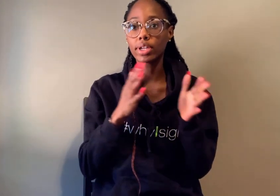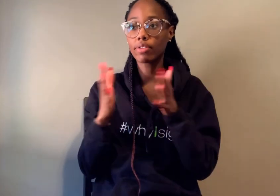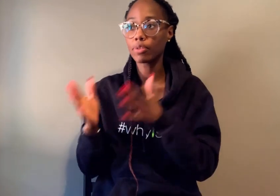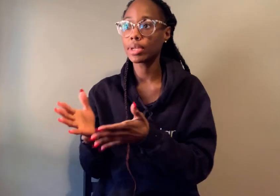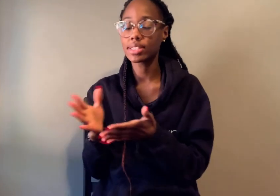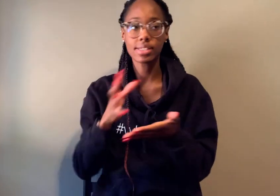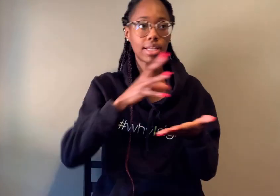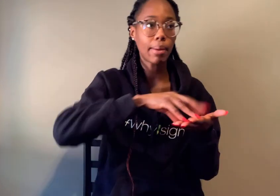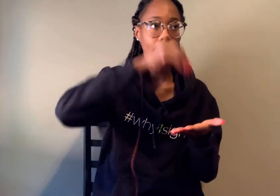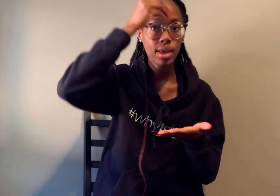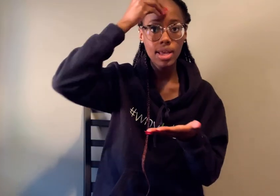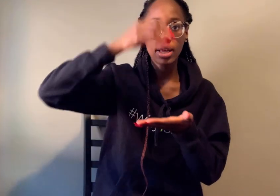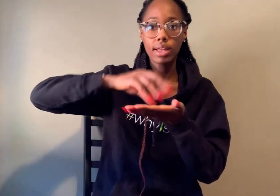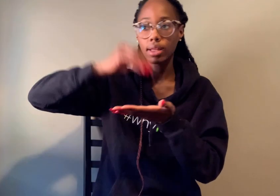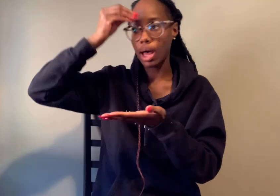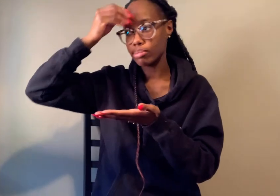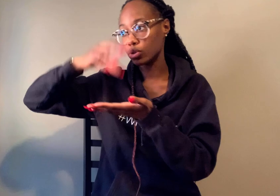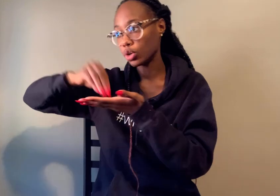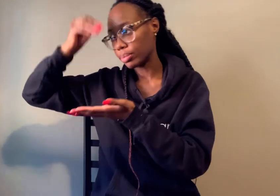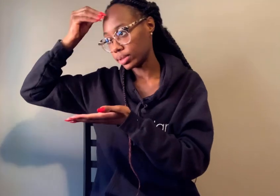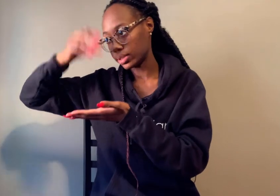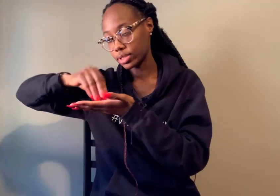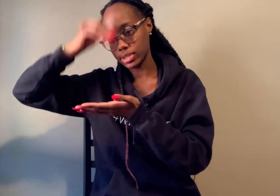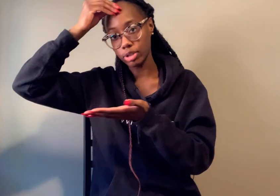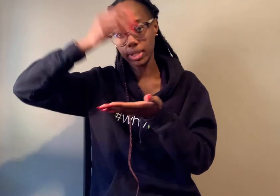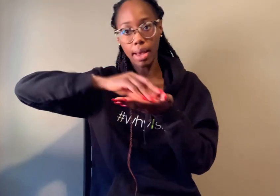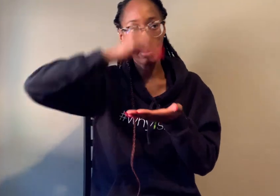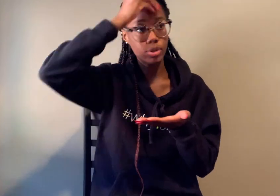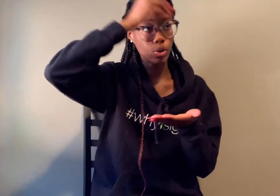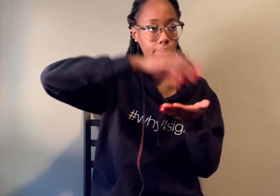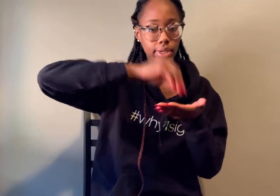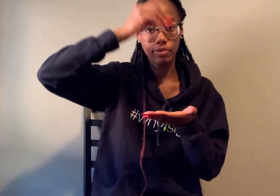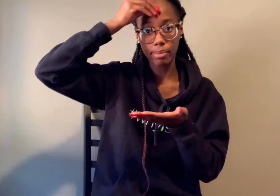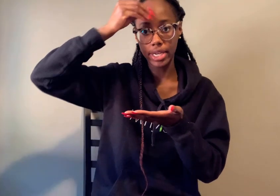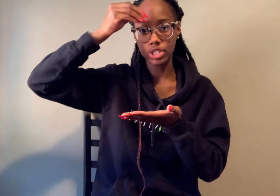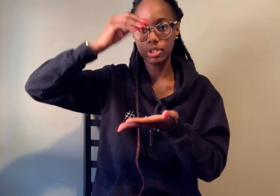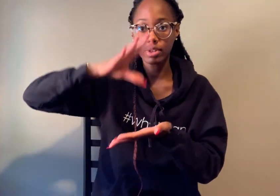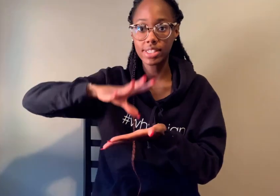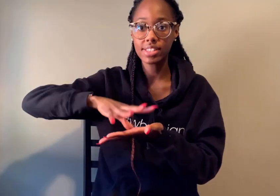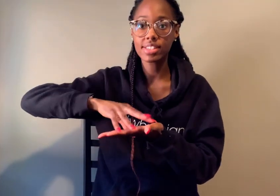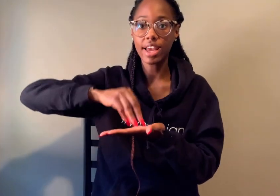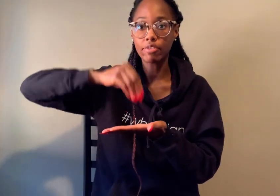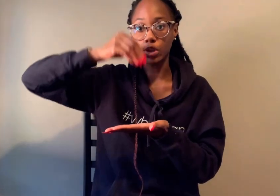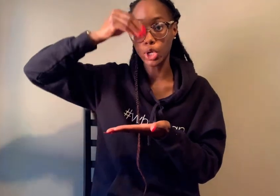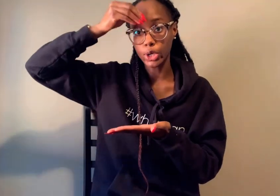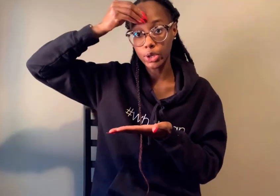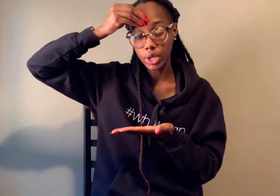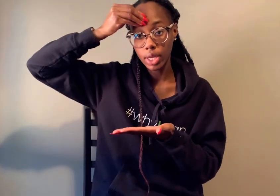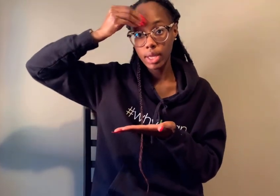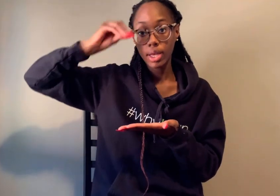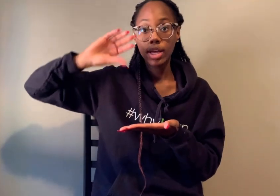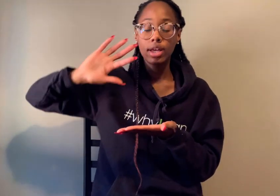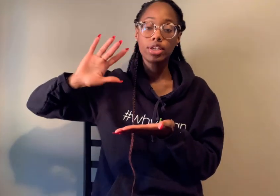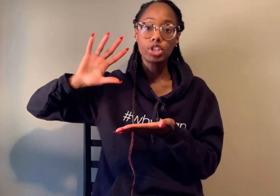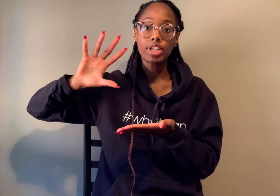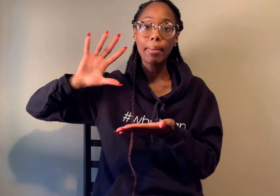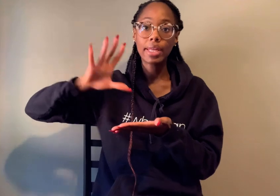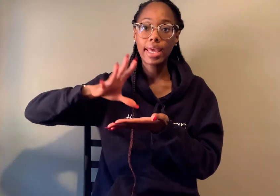different places and I'm absorbing. This is literally, I'm absorbing information. So this is a sign for learn. Your dominant